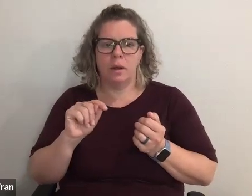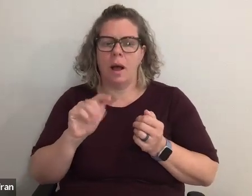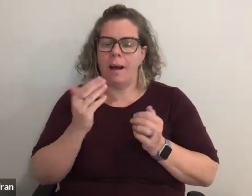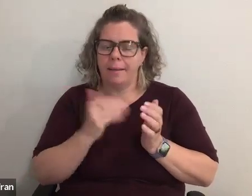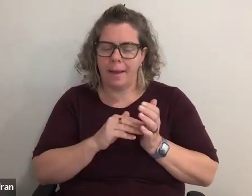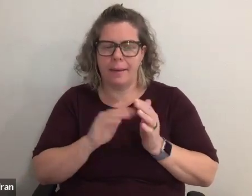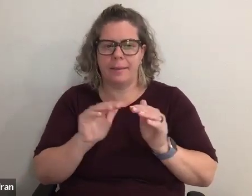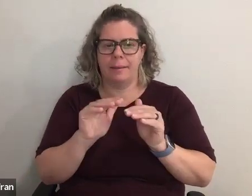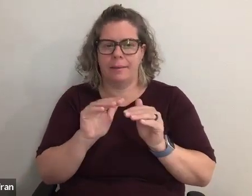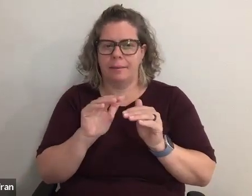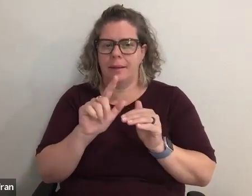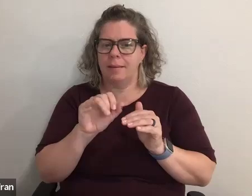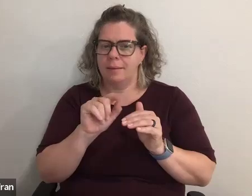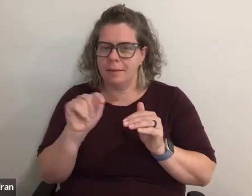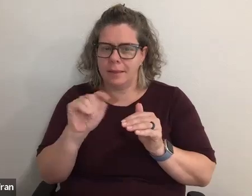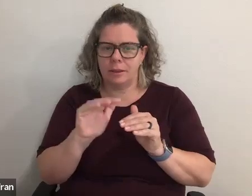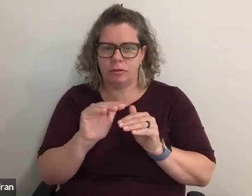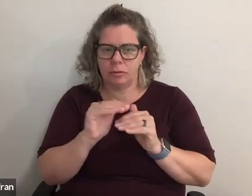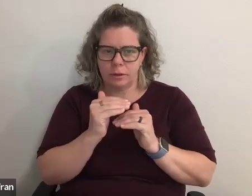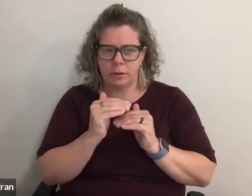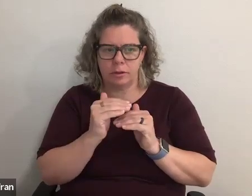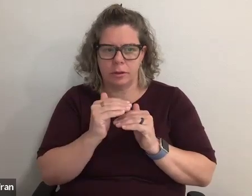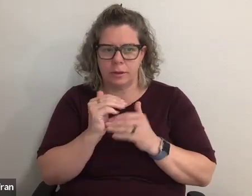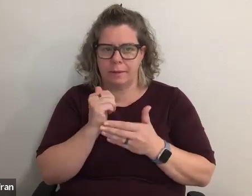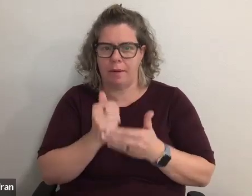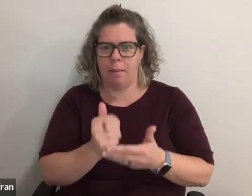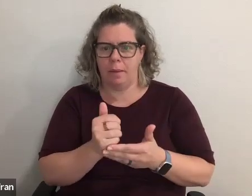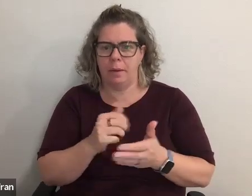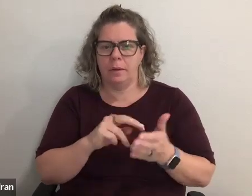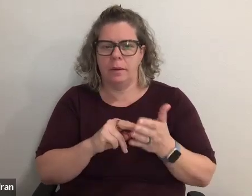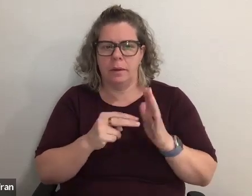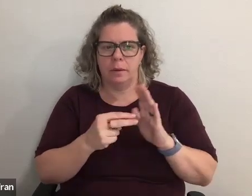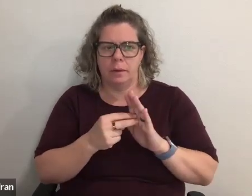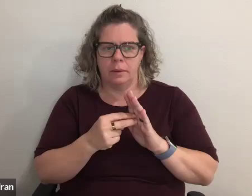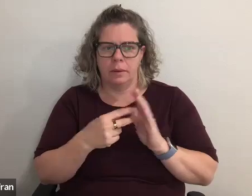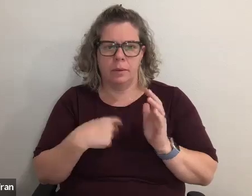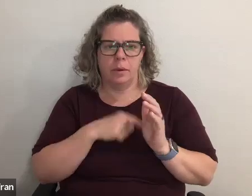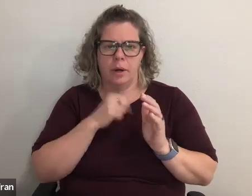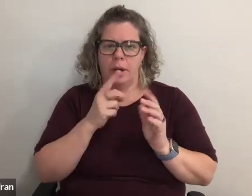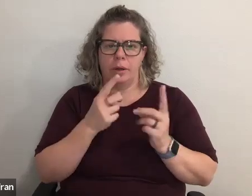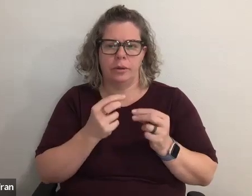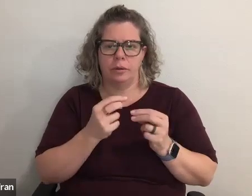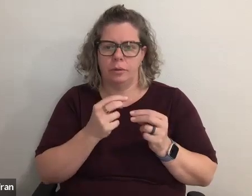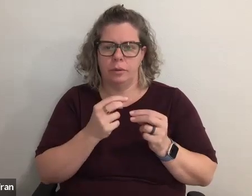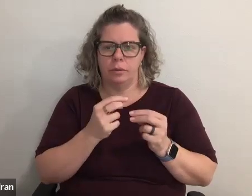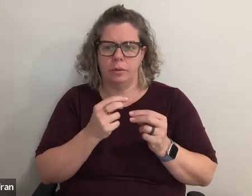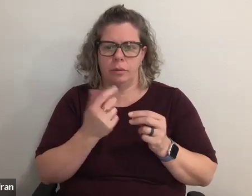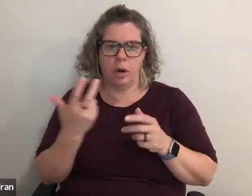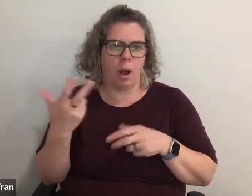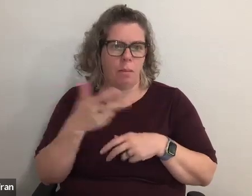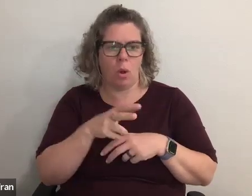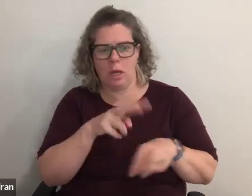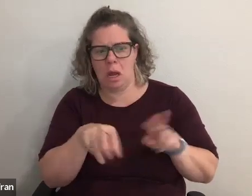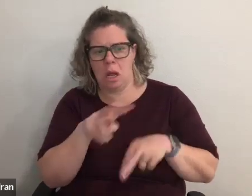restrictive possible way to help somebody become stable. One of the things that we're not doing is we're not pulling up there, doing a